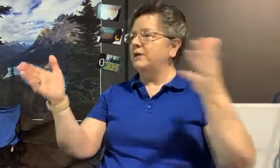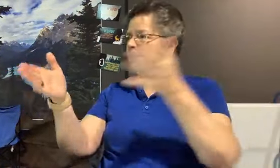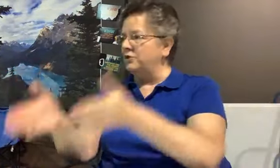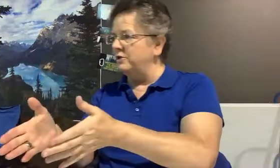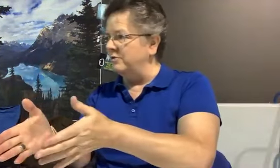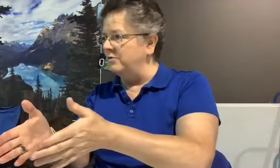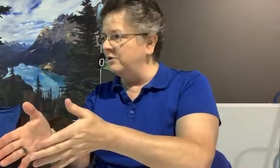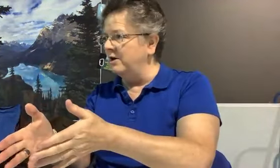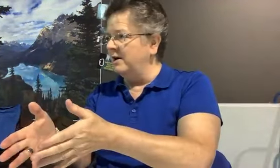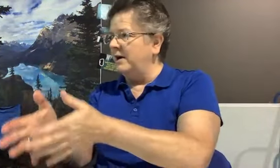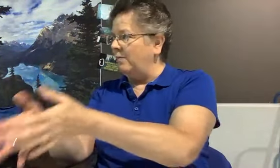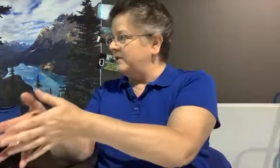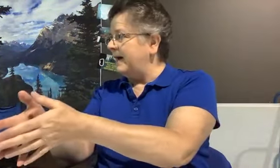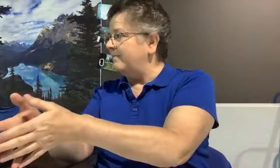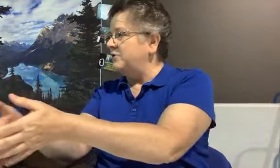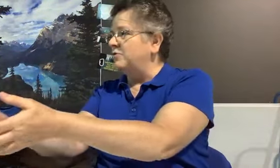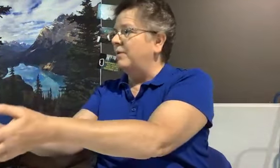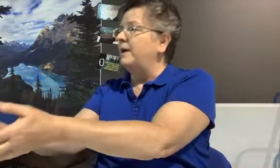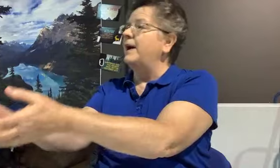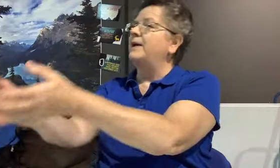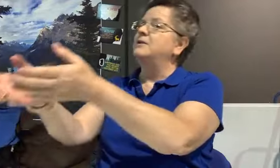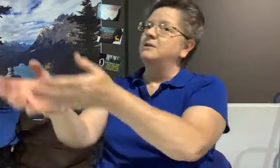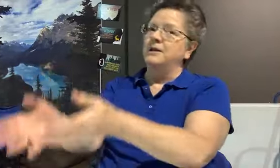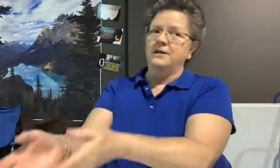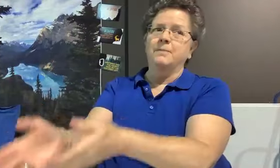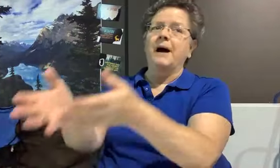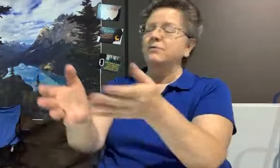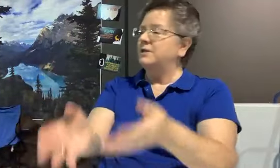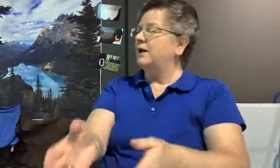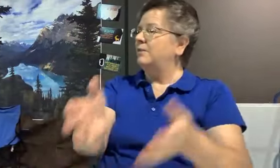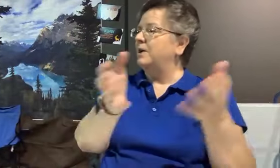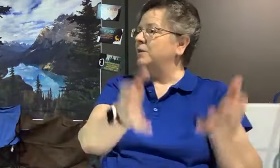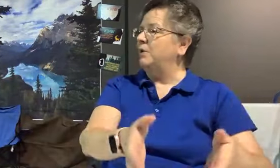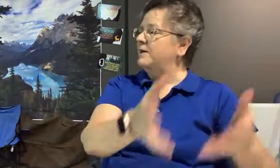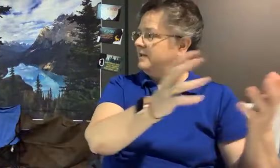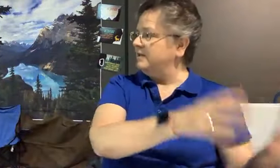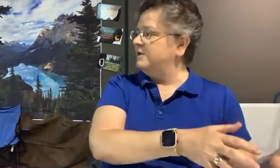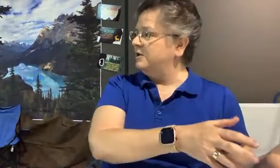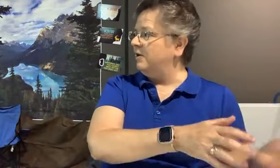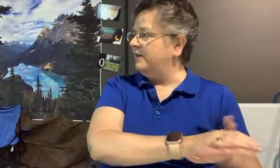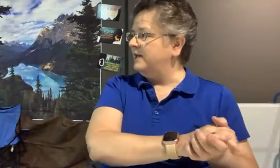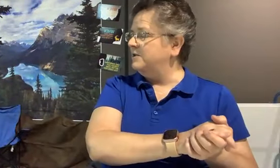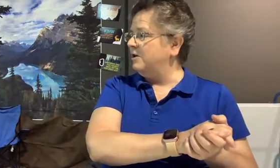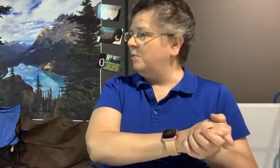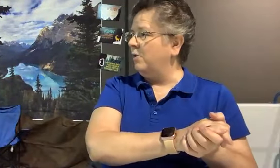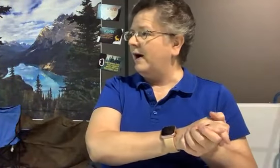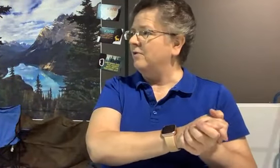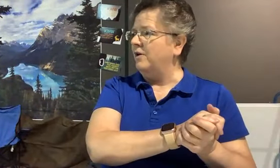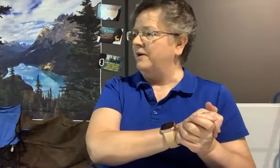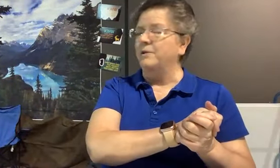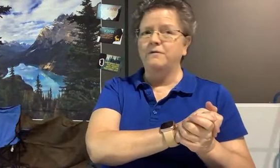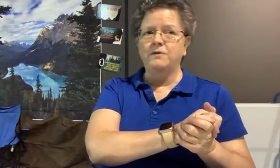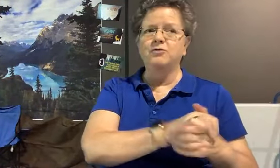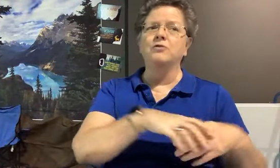remembering the Jews and what's happened to them, and is about to tell about the blessings that he's going to pour out on them in the future.